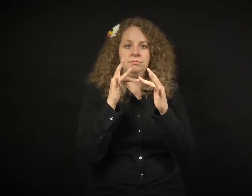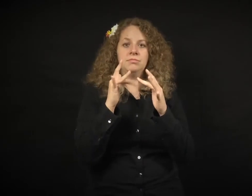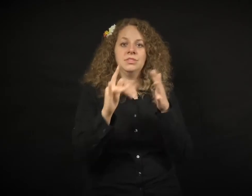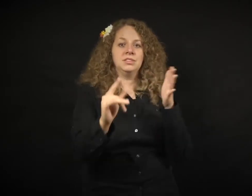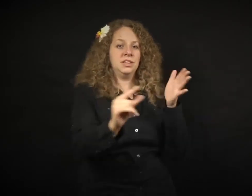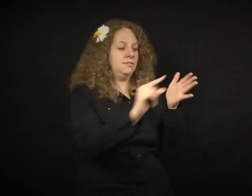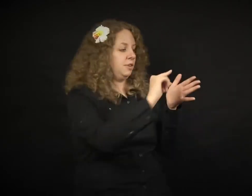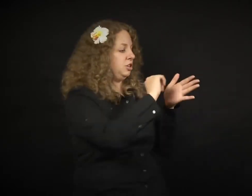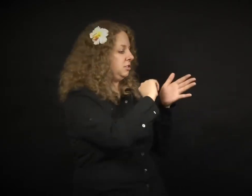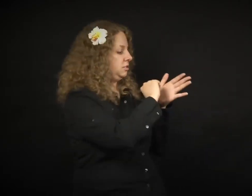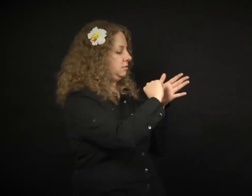The sign verse.